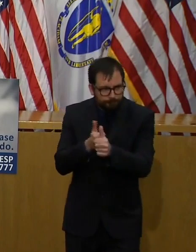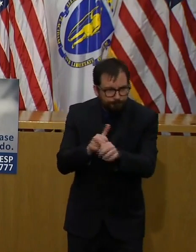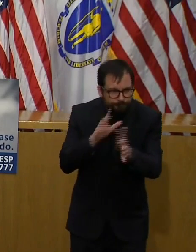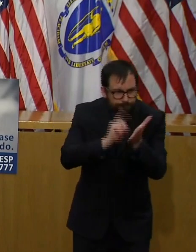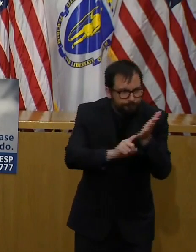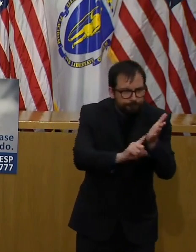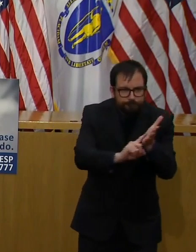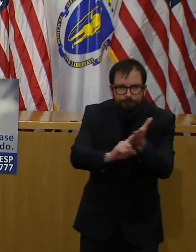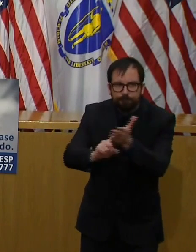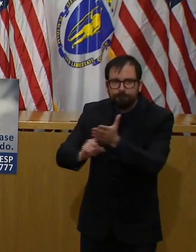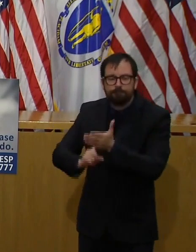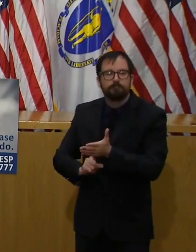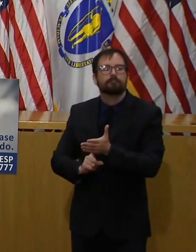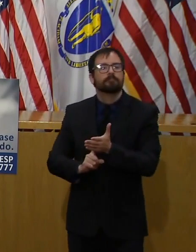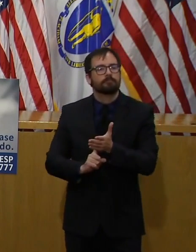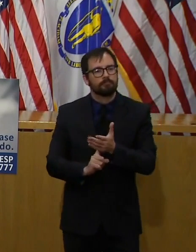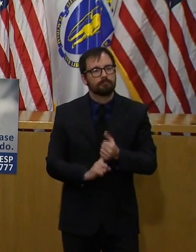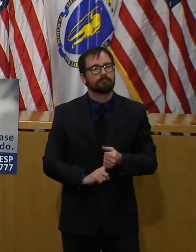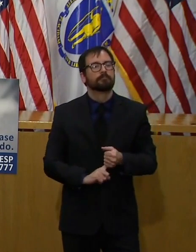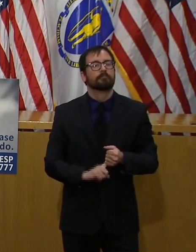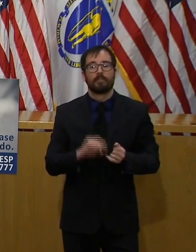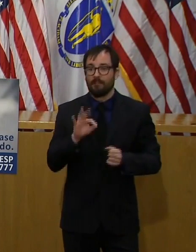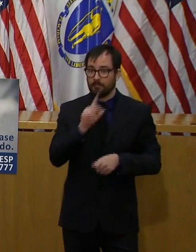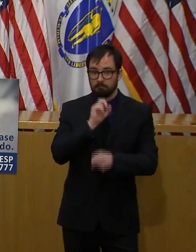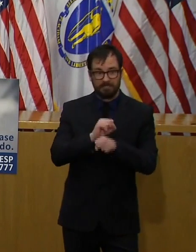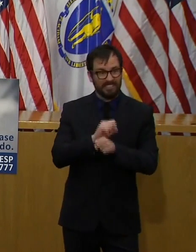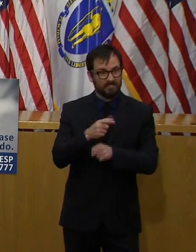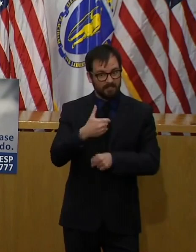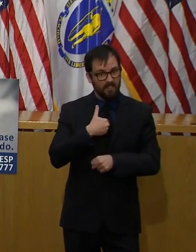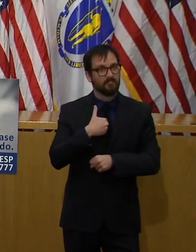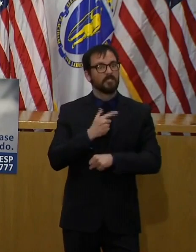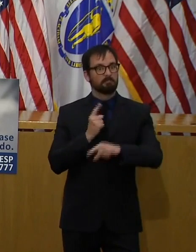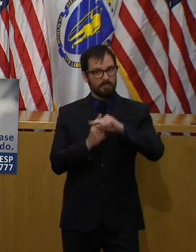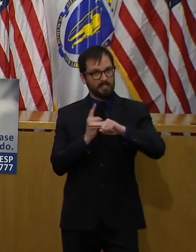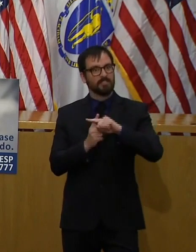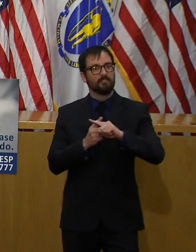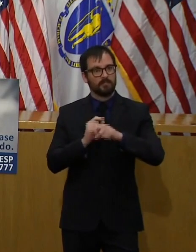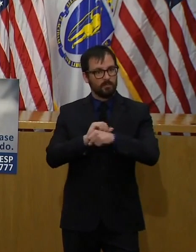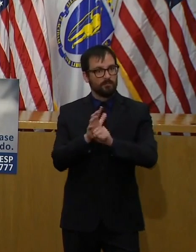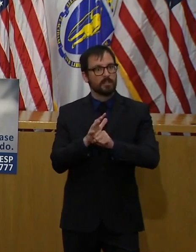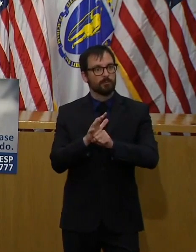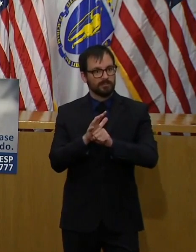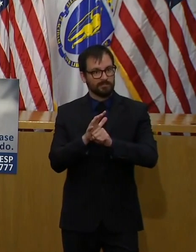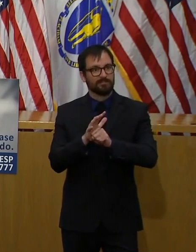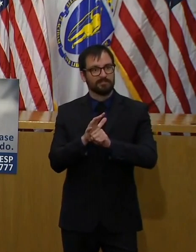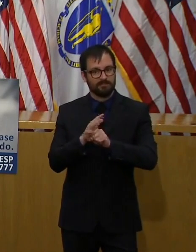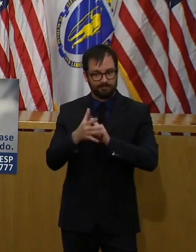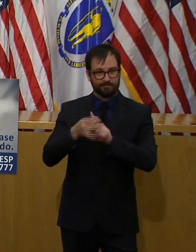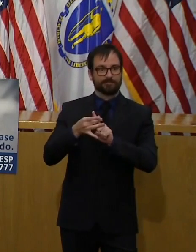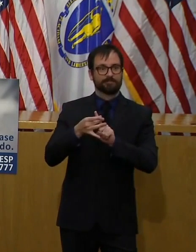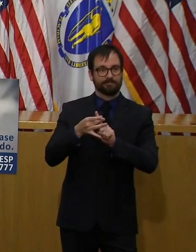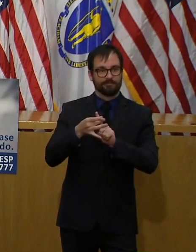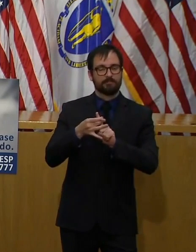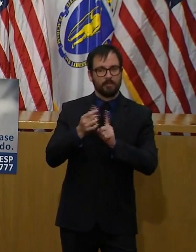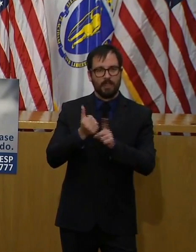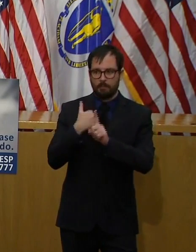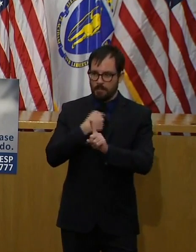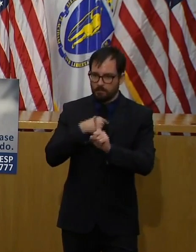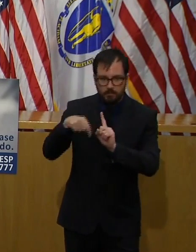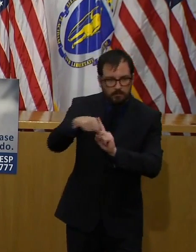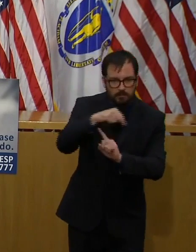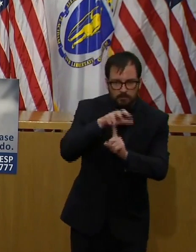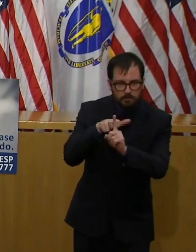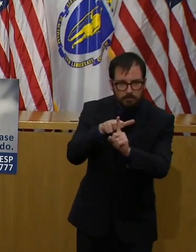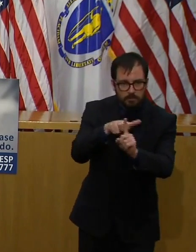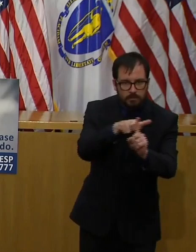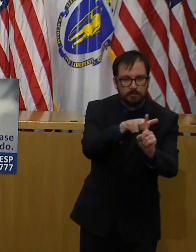test positive, and that we can do all we can to identify the people they've had close contact with, and then create isolation strategies and supports